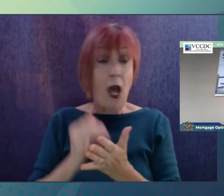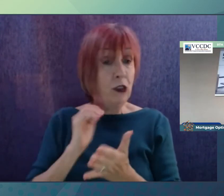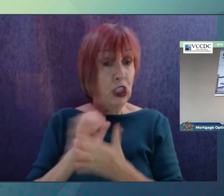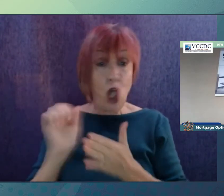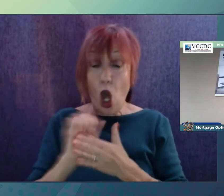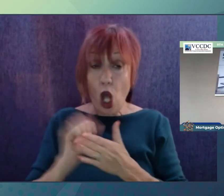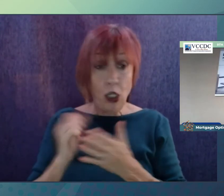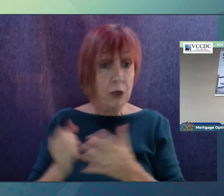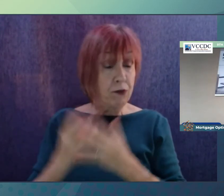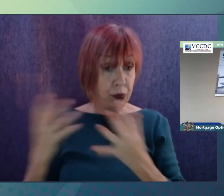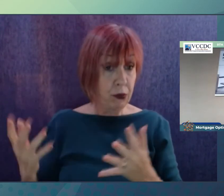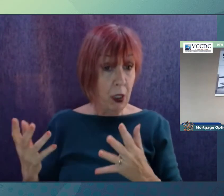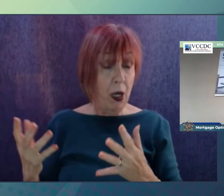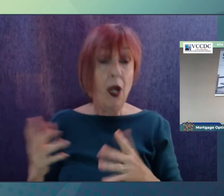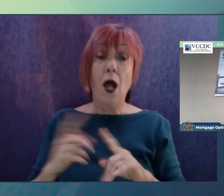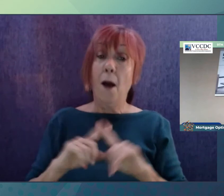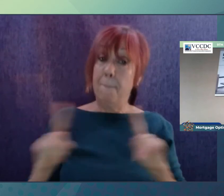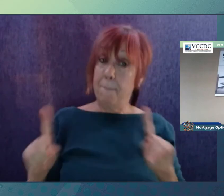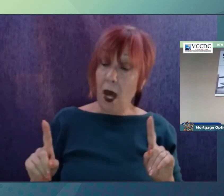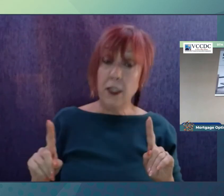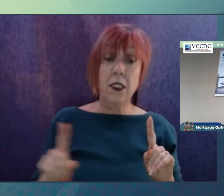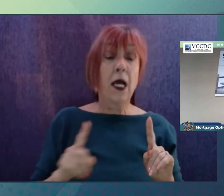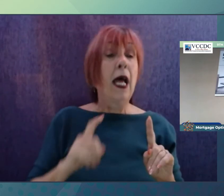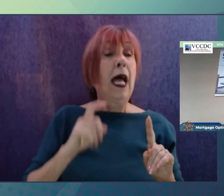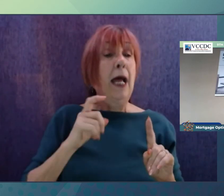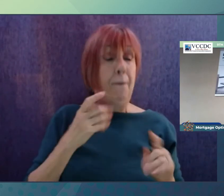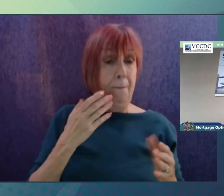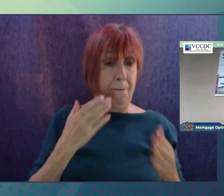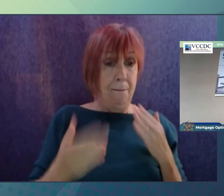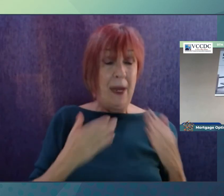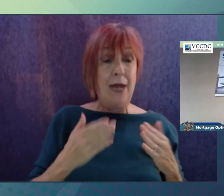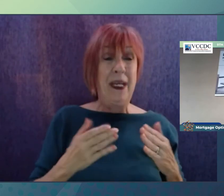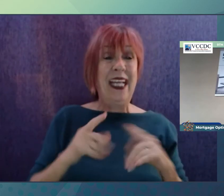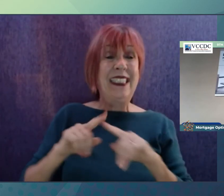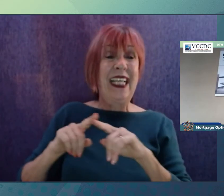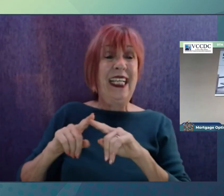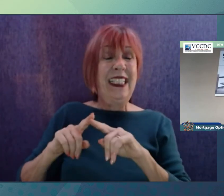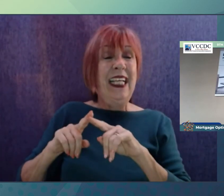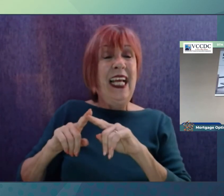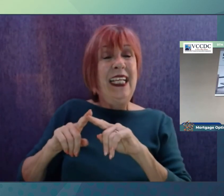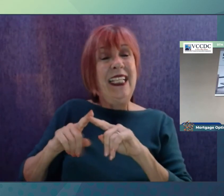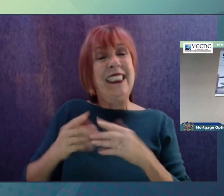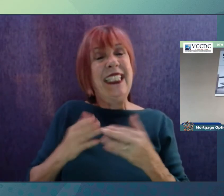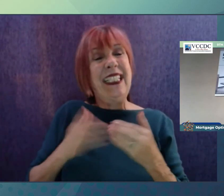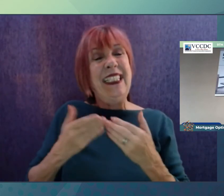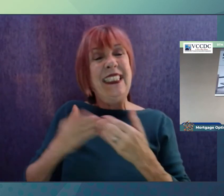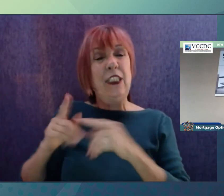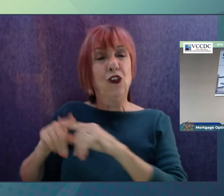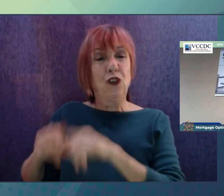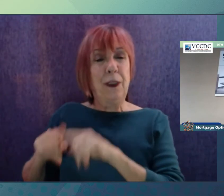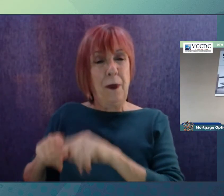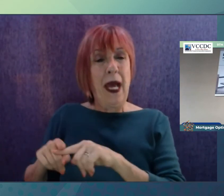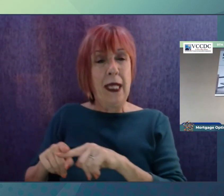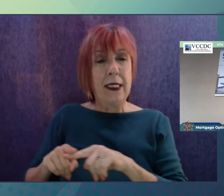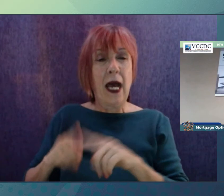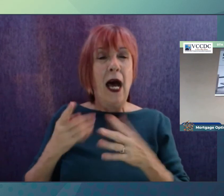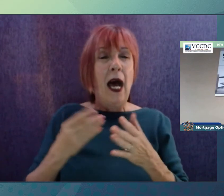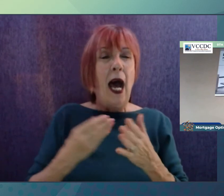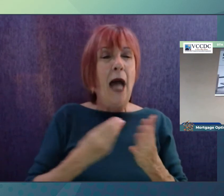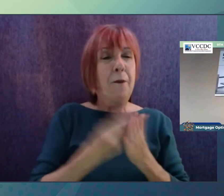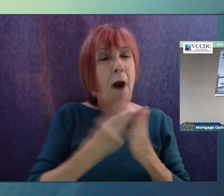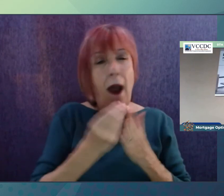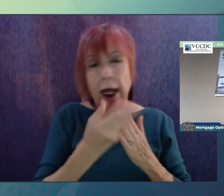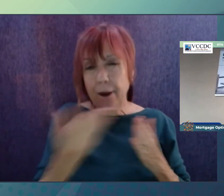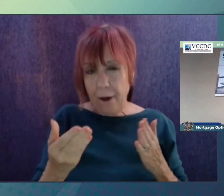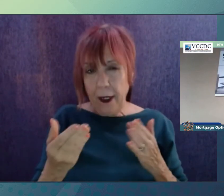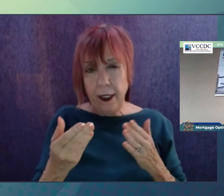purchase. Under these conditions, it can be easy to rely on a HELOC to pay for purchases that your monthly income can't cover. Getting